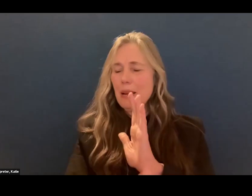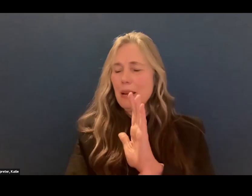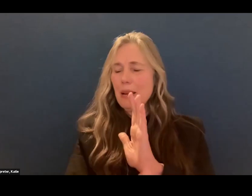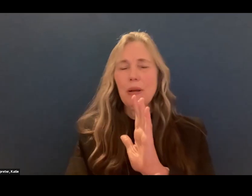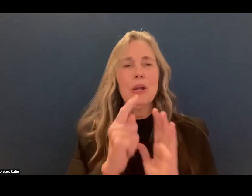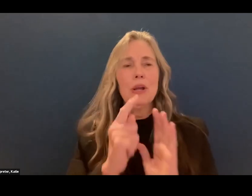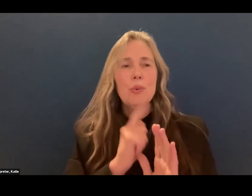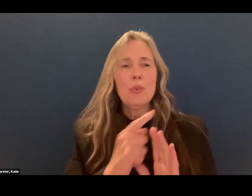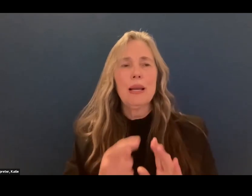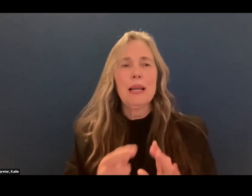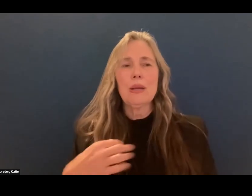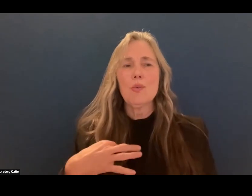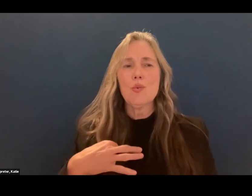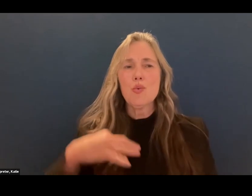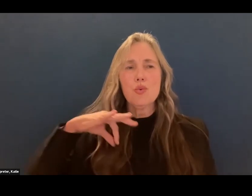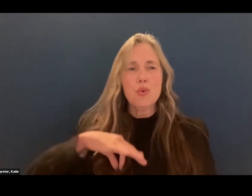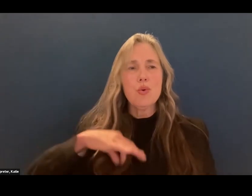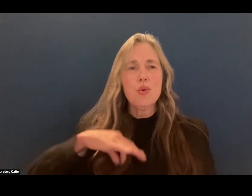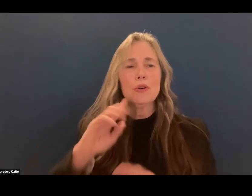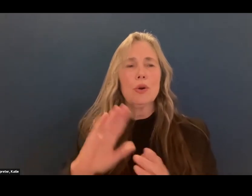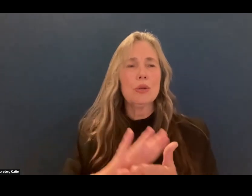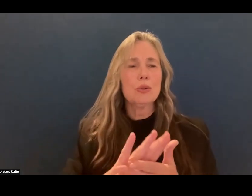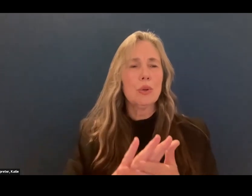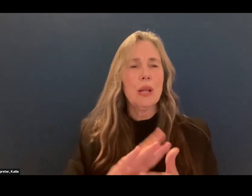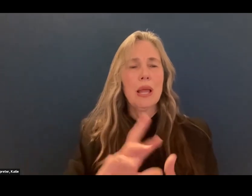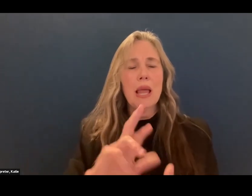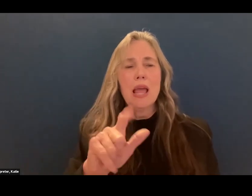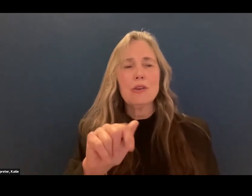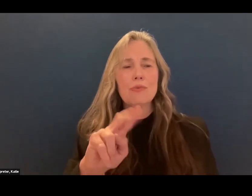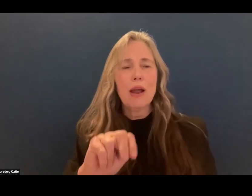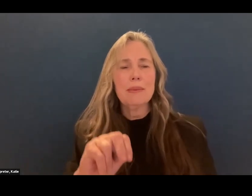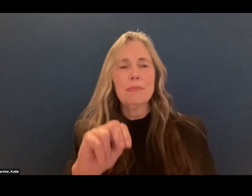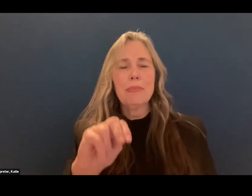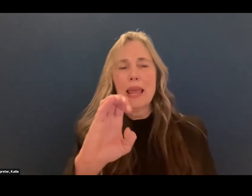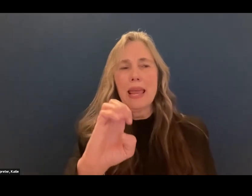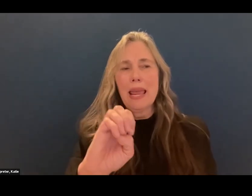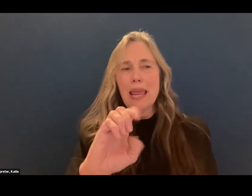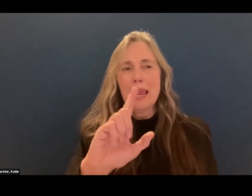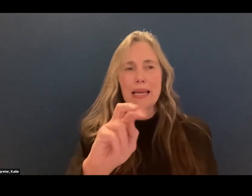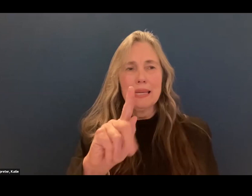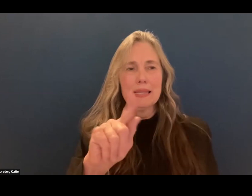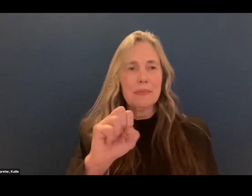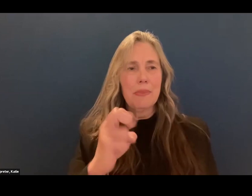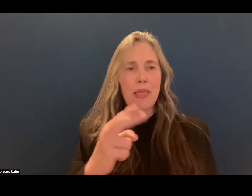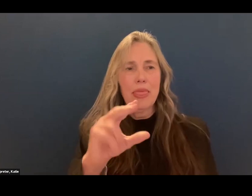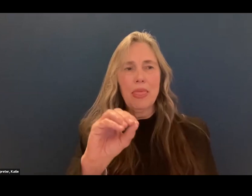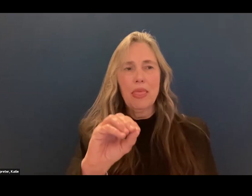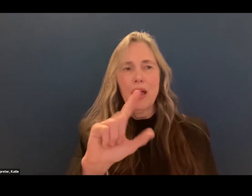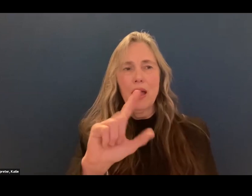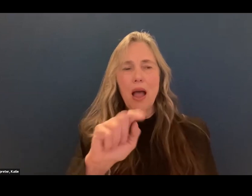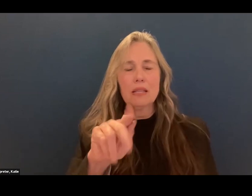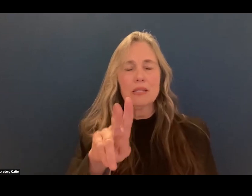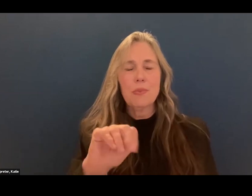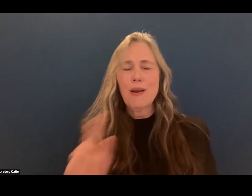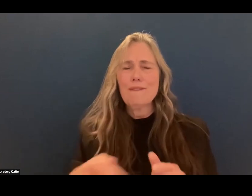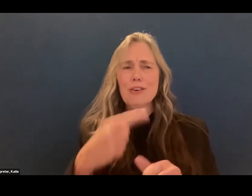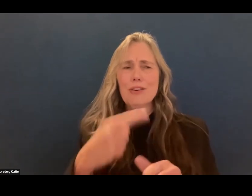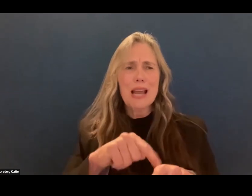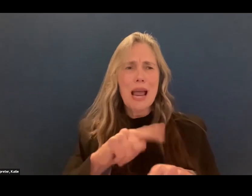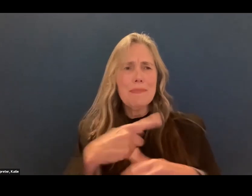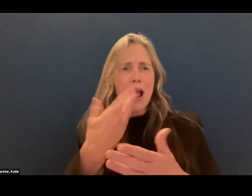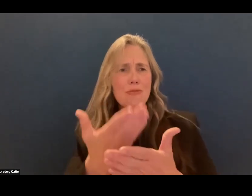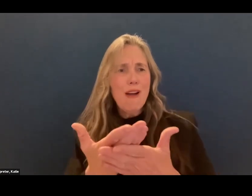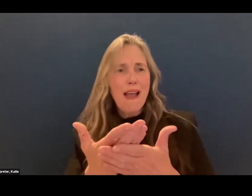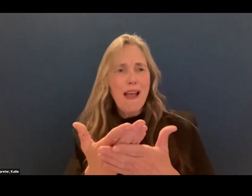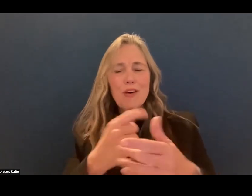to Ryan Adams, Santa Barbara Junior High, also nominated by Elizabeth Osborne. From the first day I arrived for my long-term Math 8 substitute position at